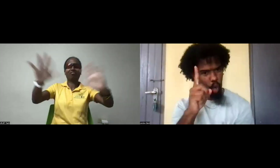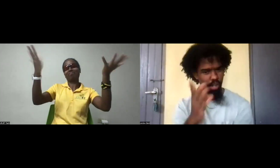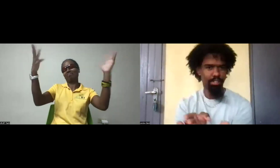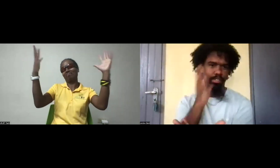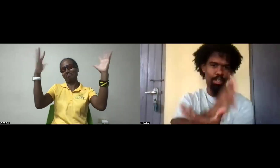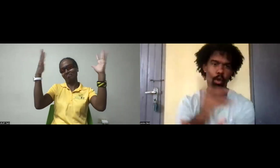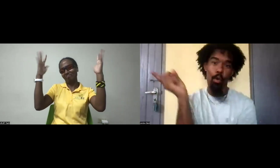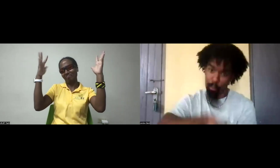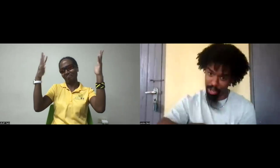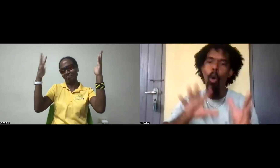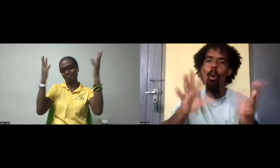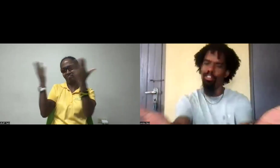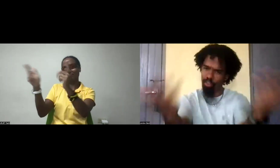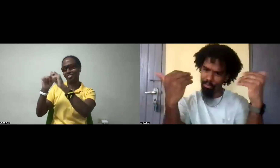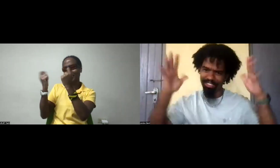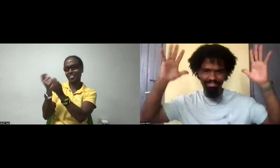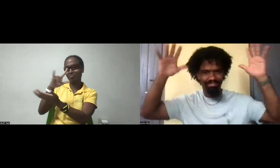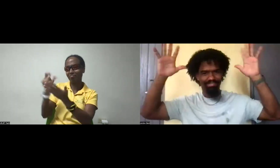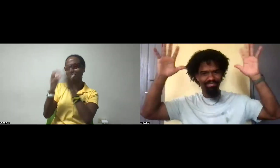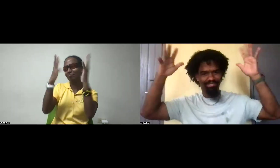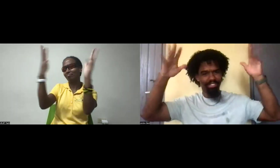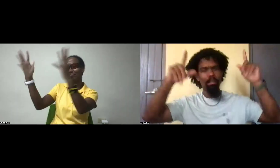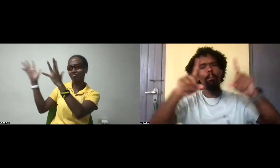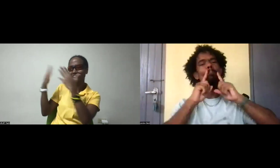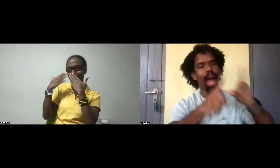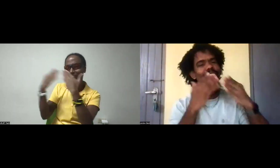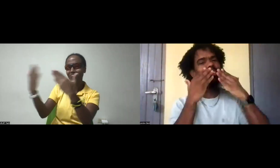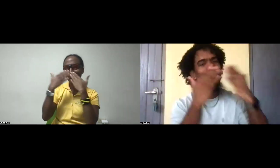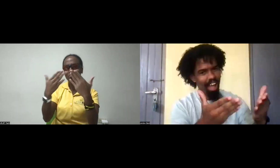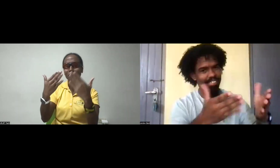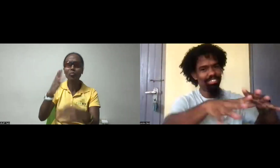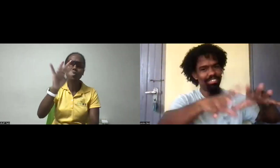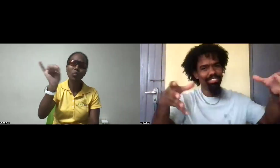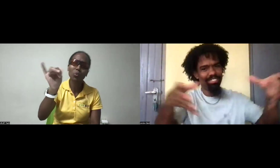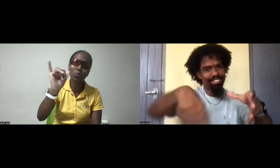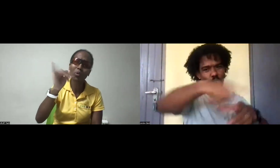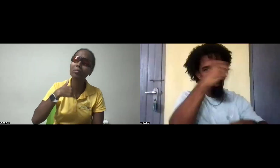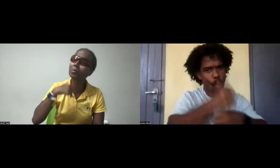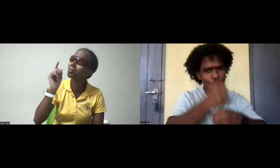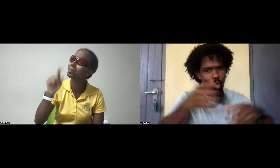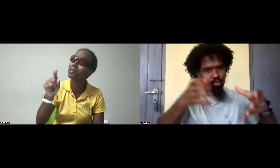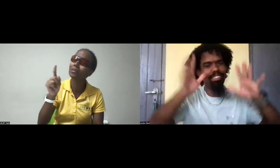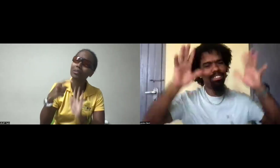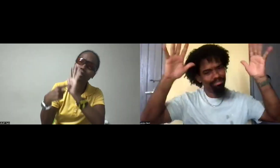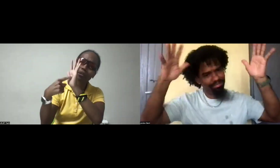So again, want to applaud for the first part of Genesis. I want to thank the team, and also